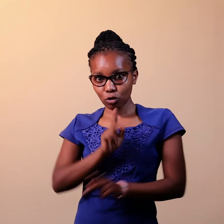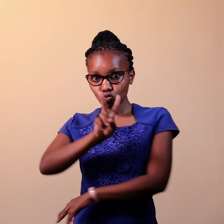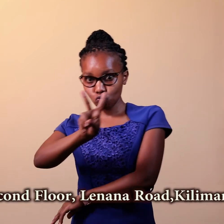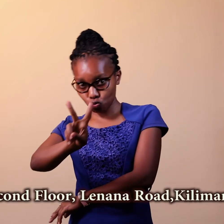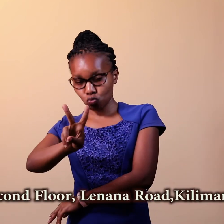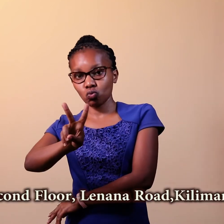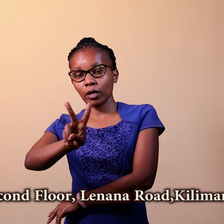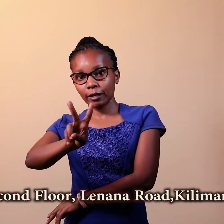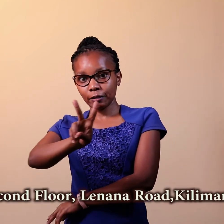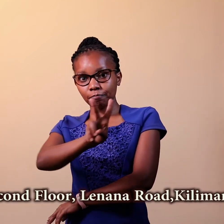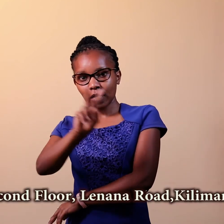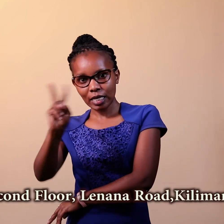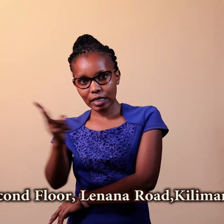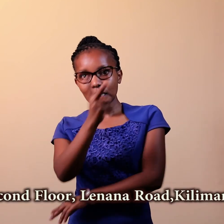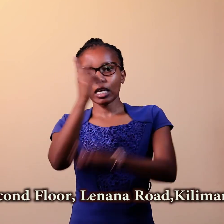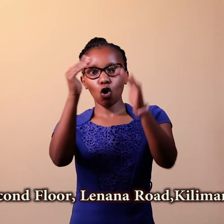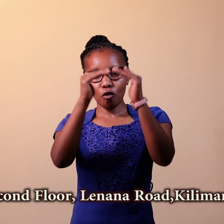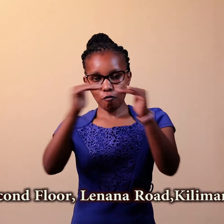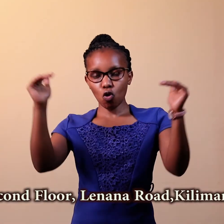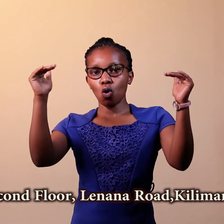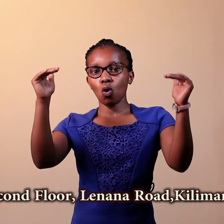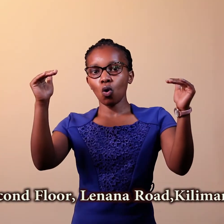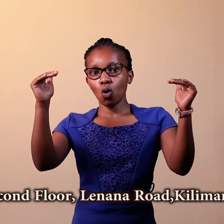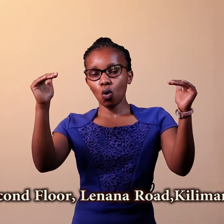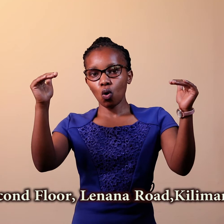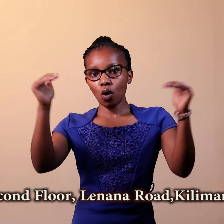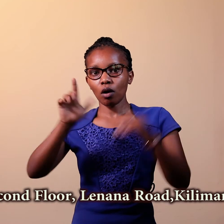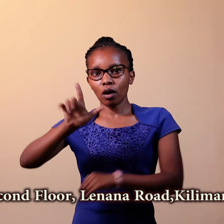Second Floor. Lenana Road.